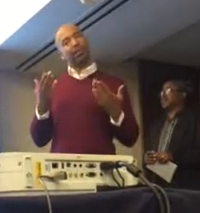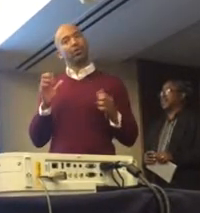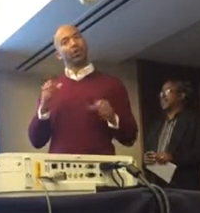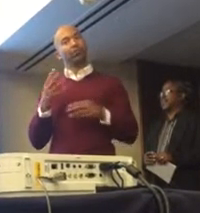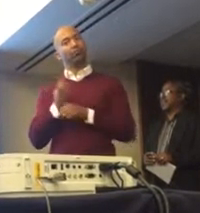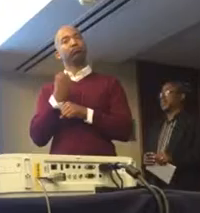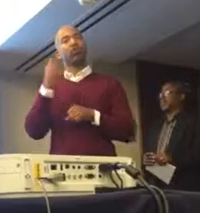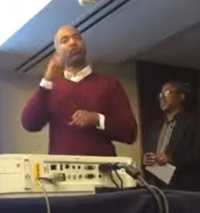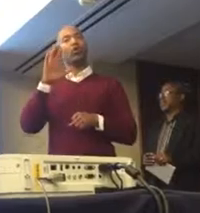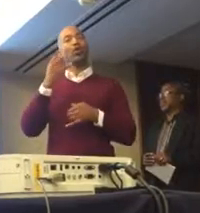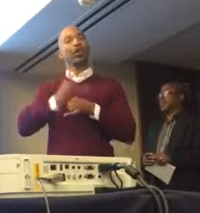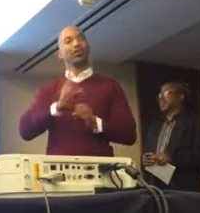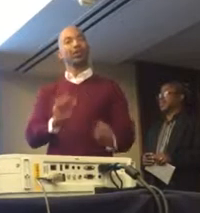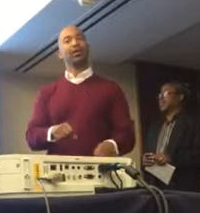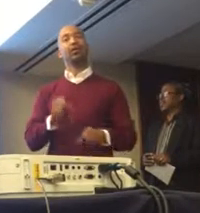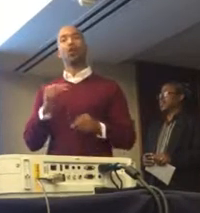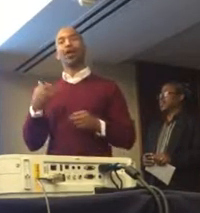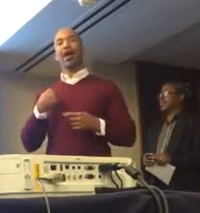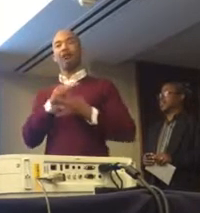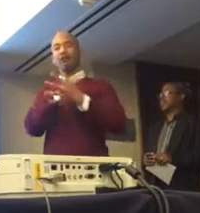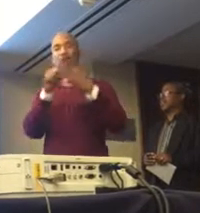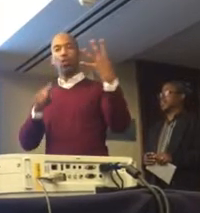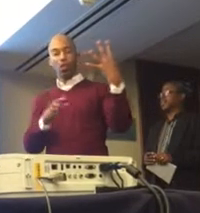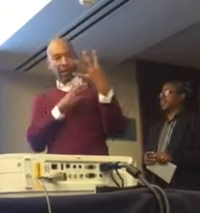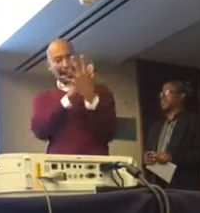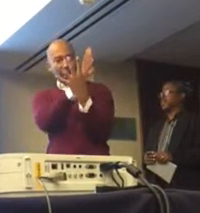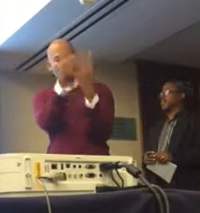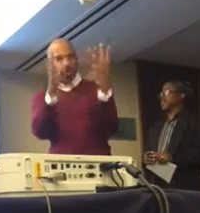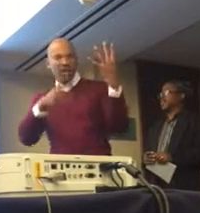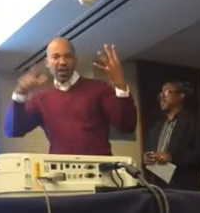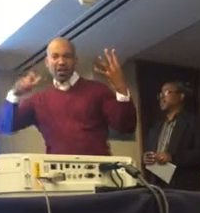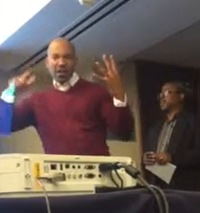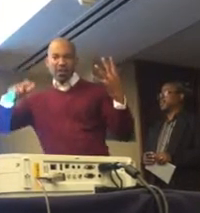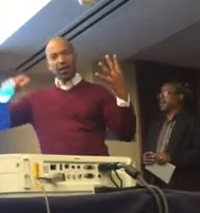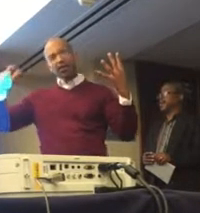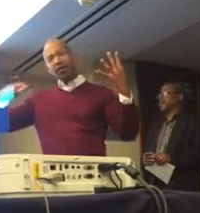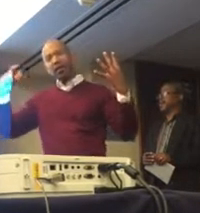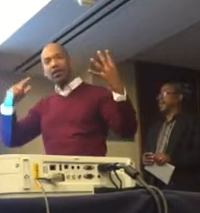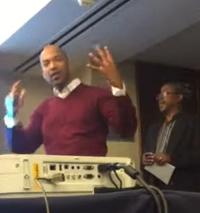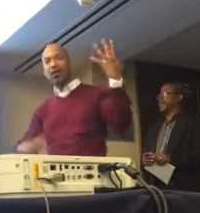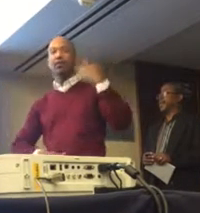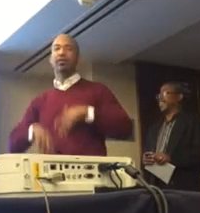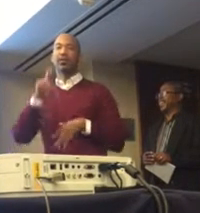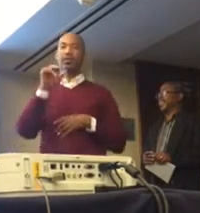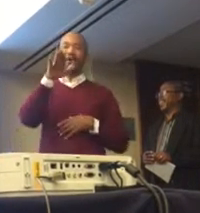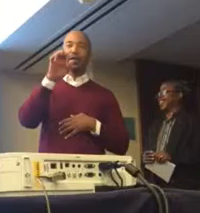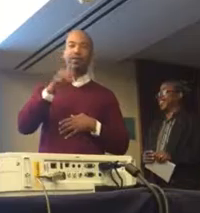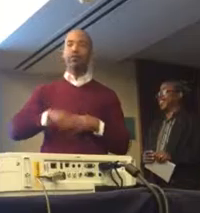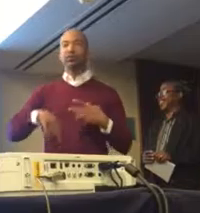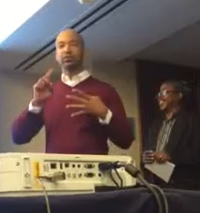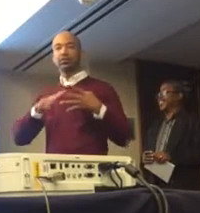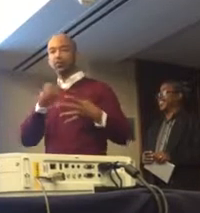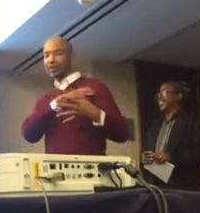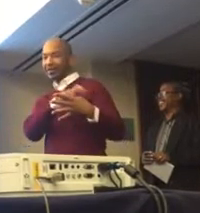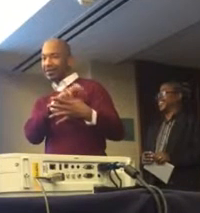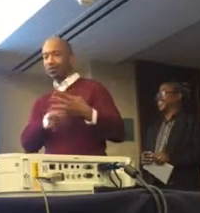to do a crash course. We want to talk about 4 different areas. And it's click, click, click, click. Race. We're going to talk about religion, gender roles